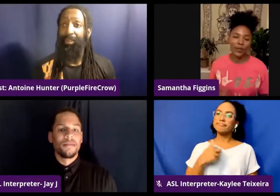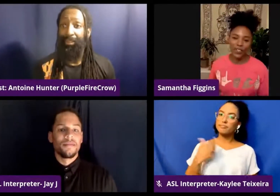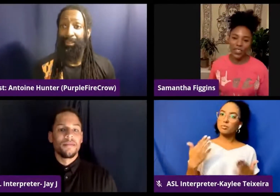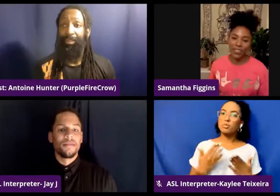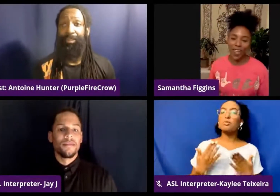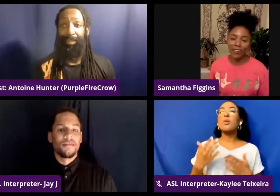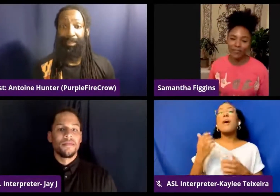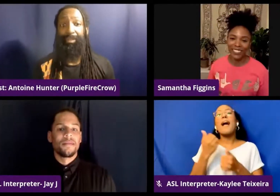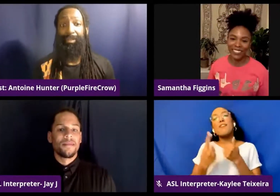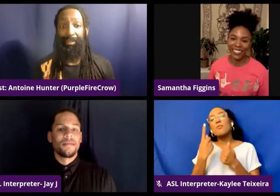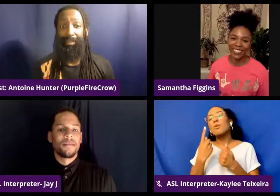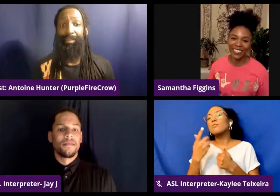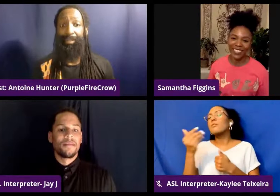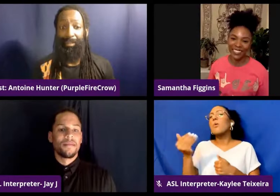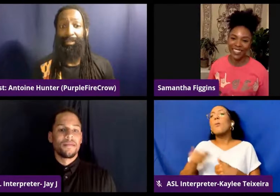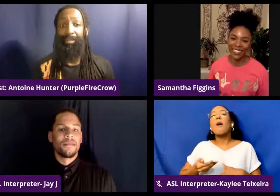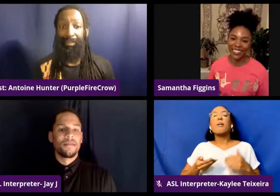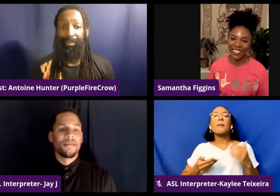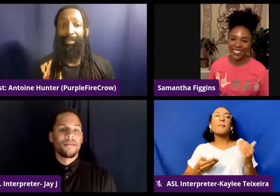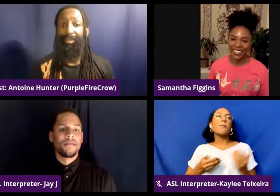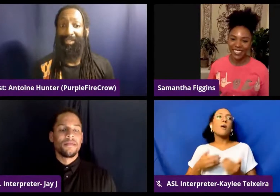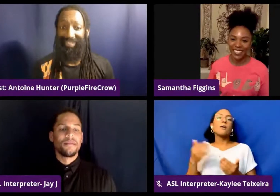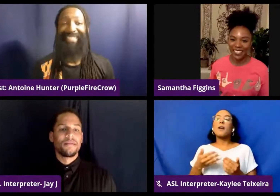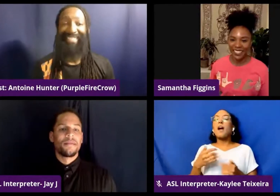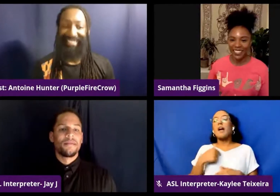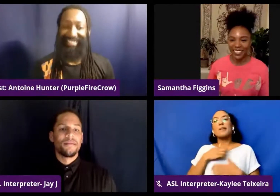just really appreciate that.